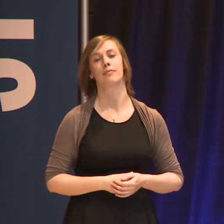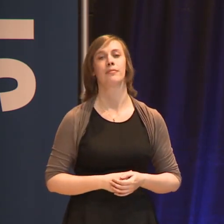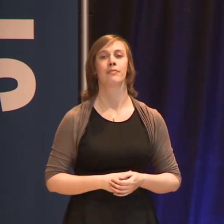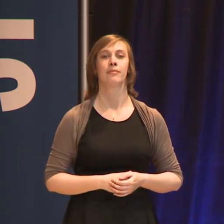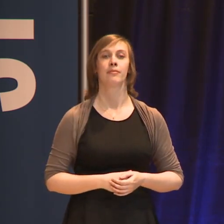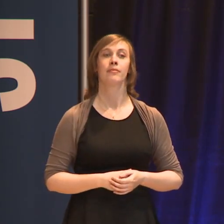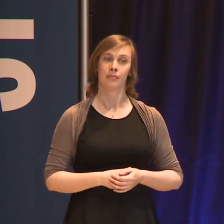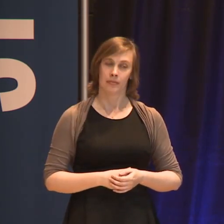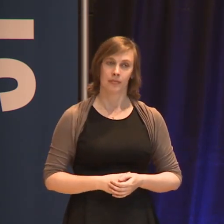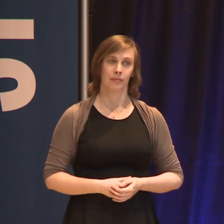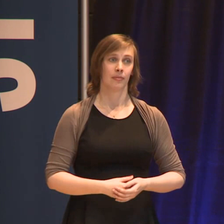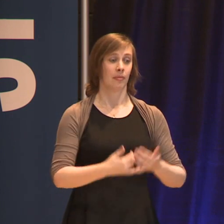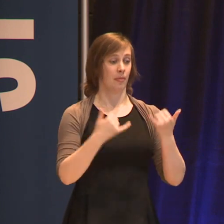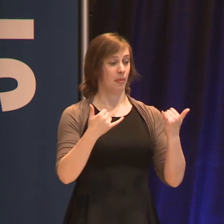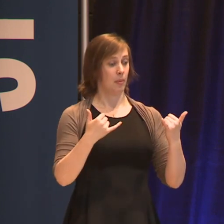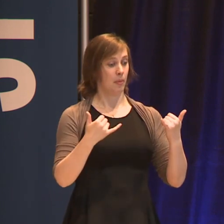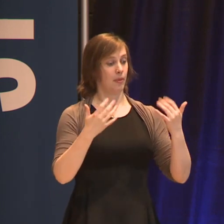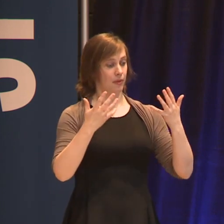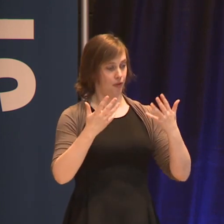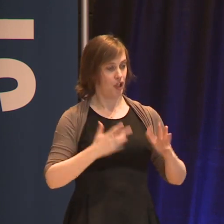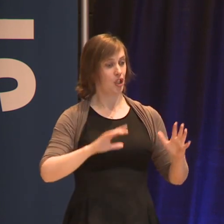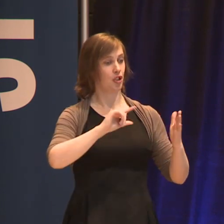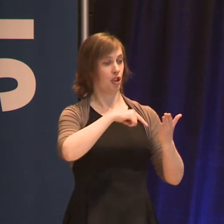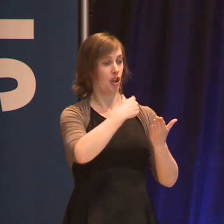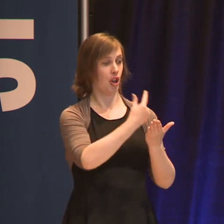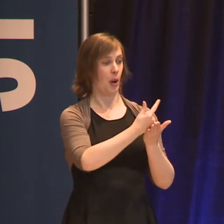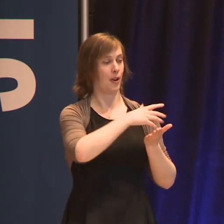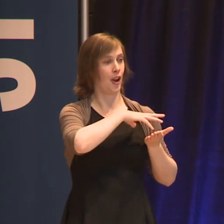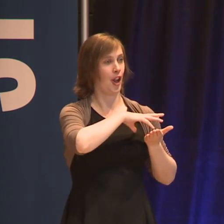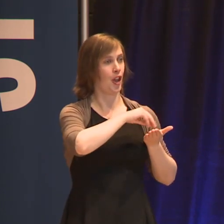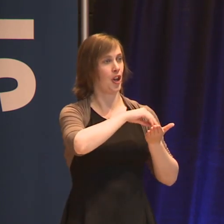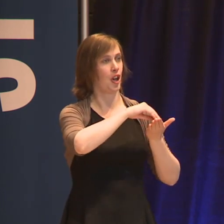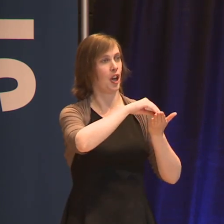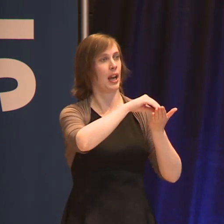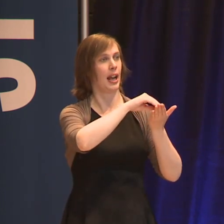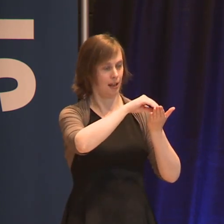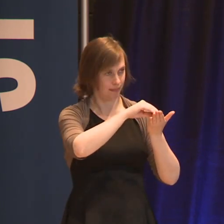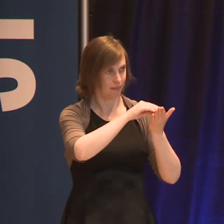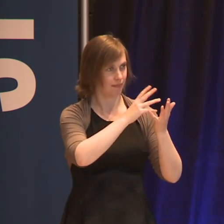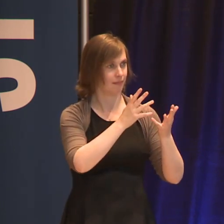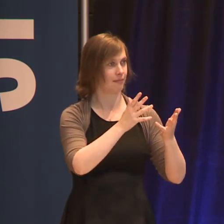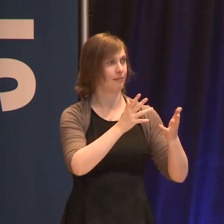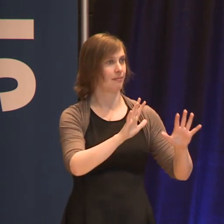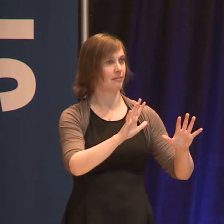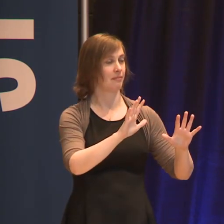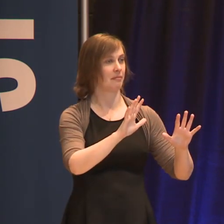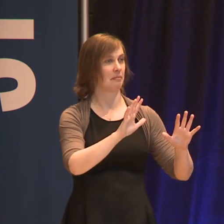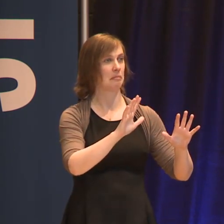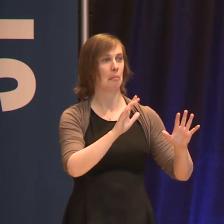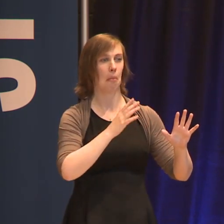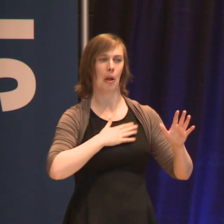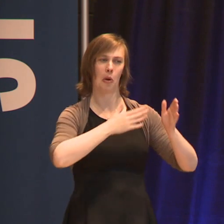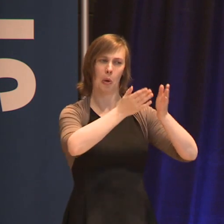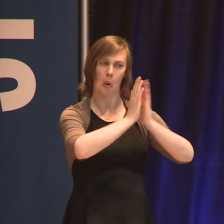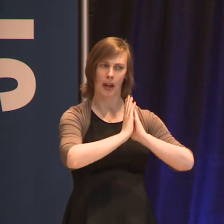of one major stage of your learning, my request of you is simple. in addition to taking a first aid